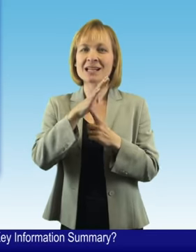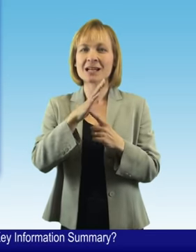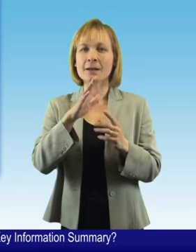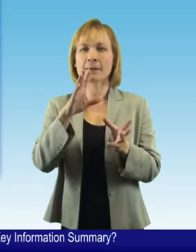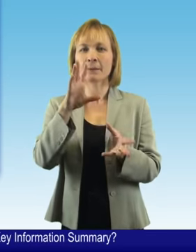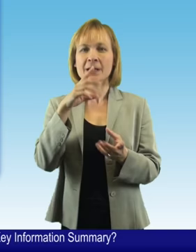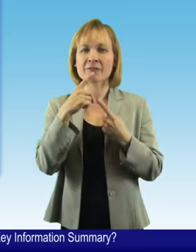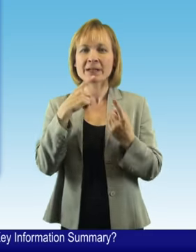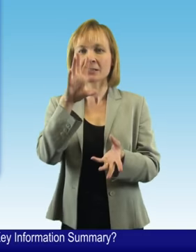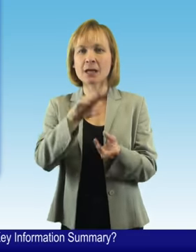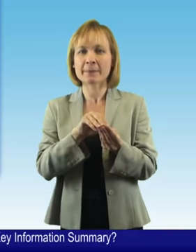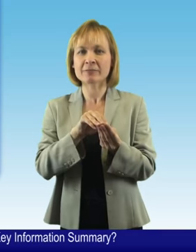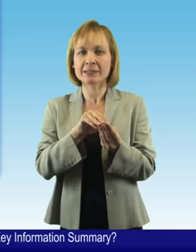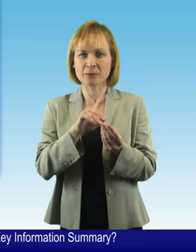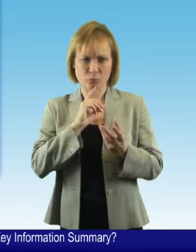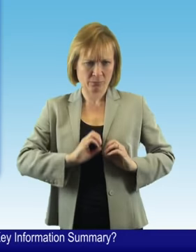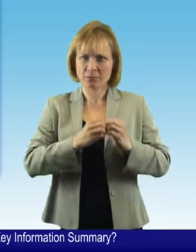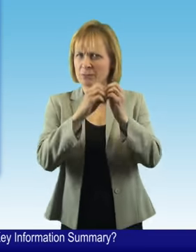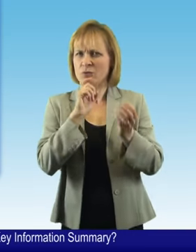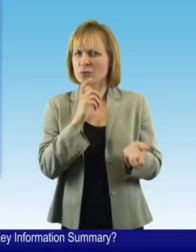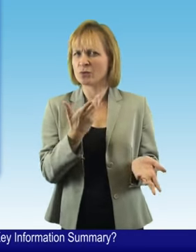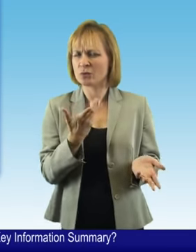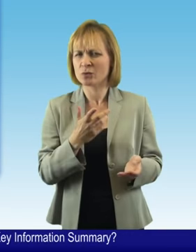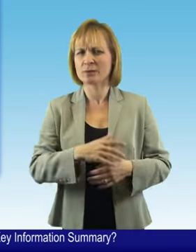Who can create a key information summary?